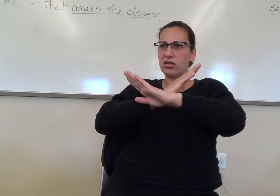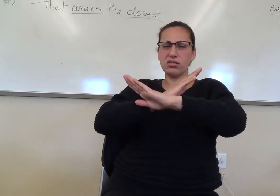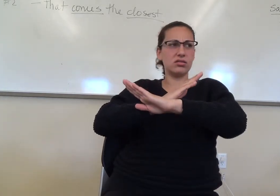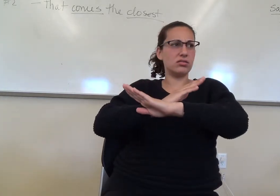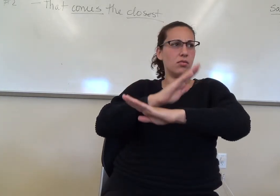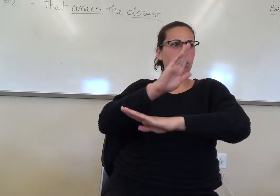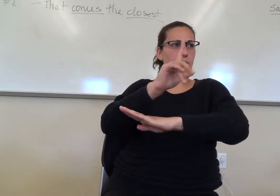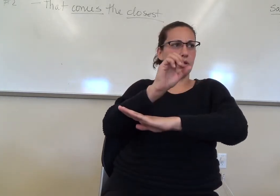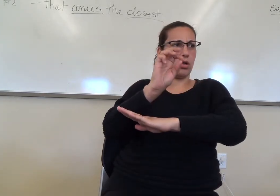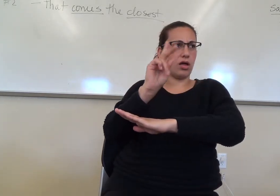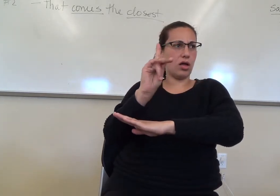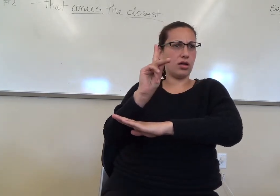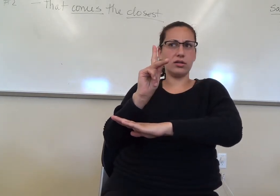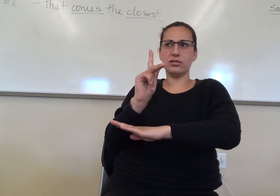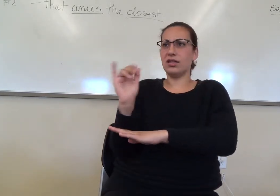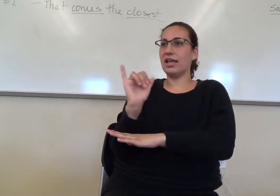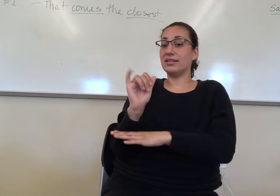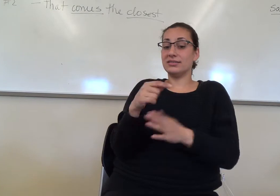If this is example 1,